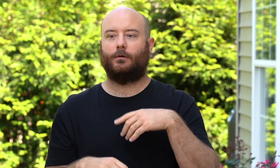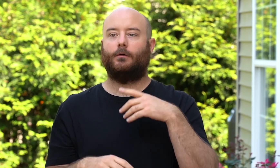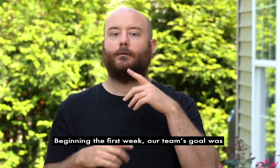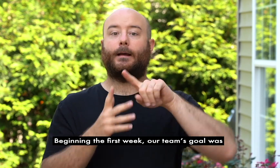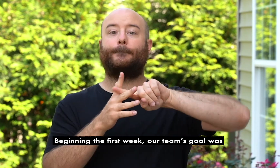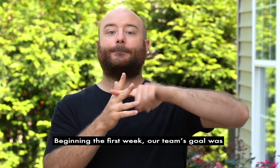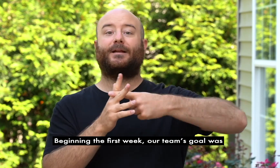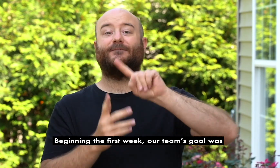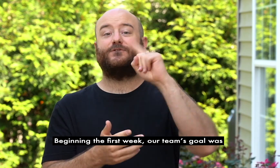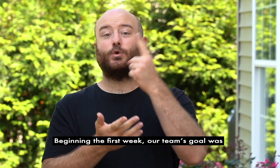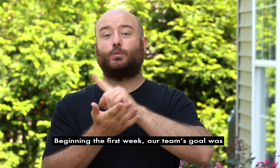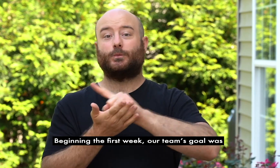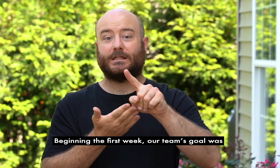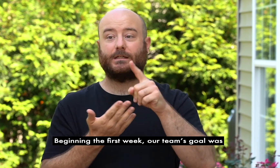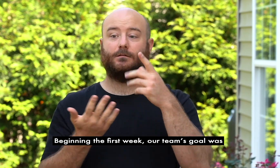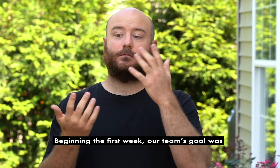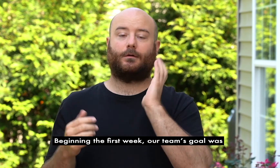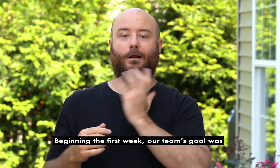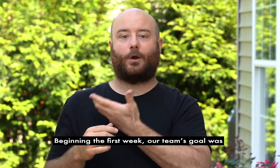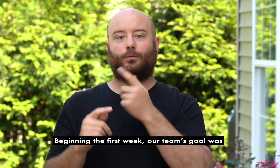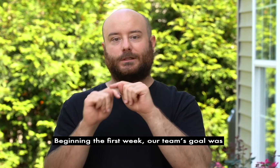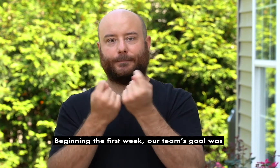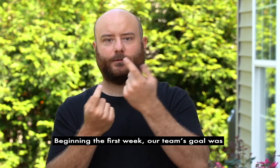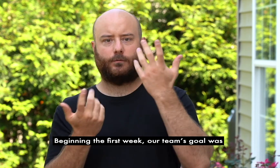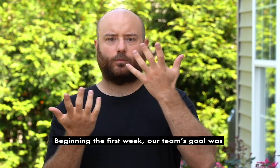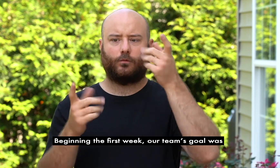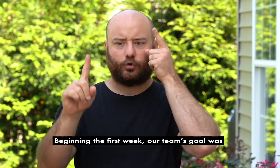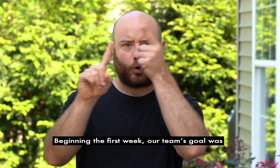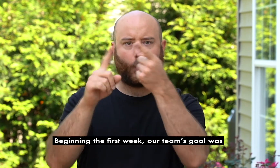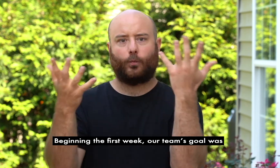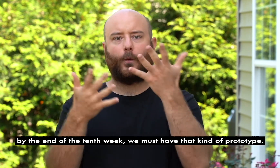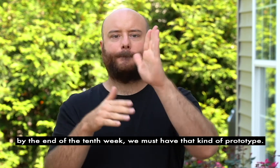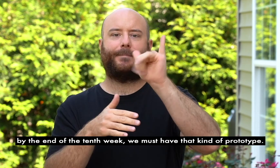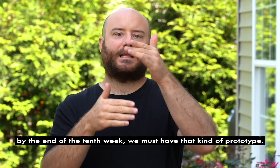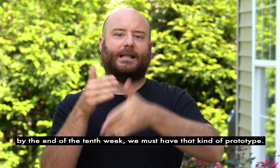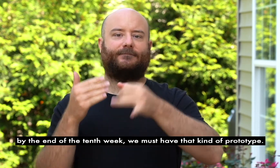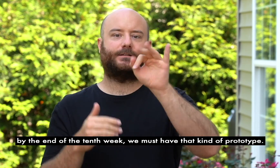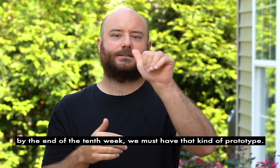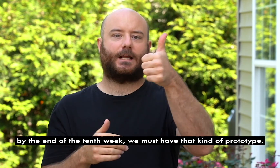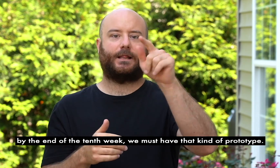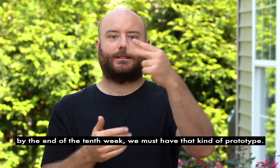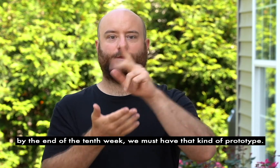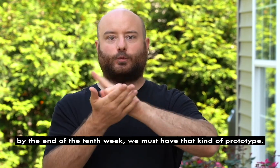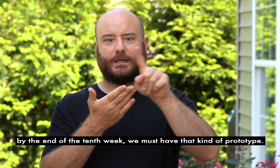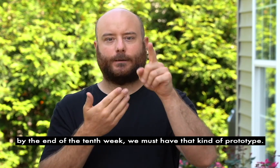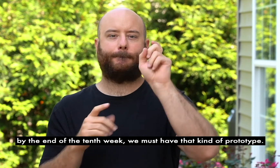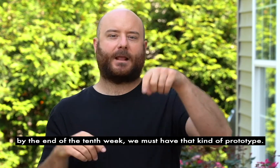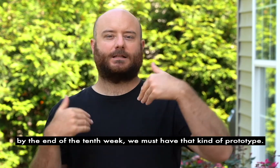Beginning the first week, our team's goal was by the end of the 10th week must have